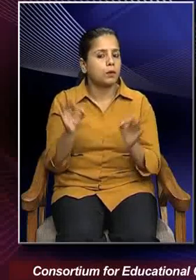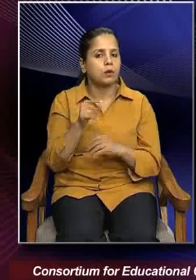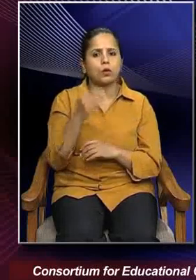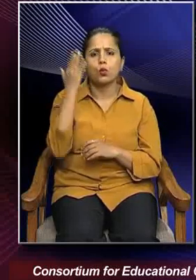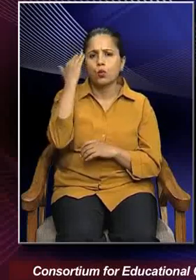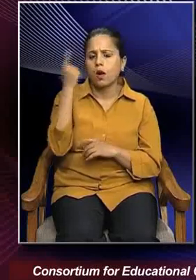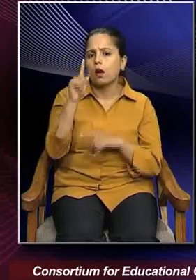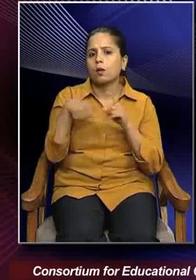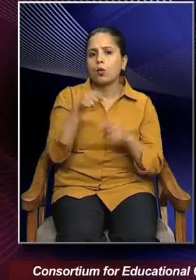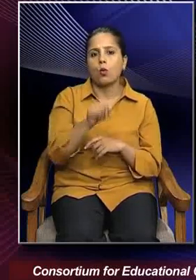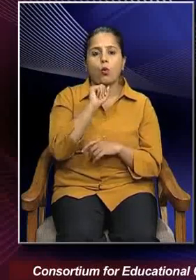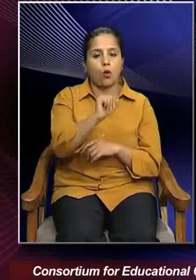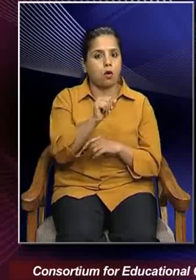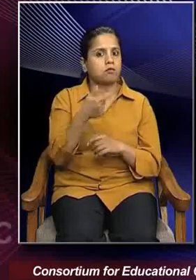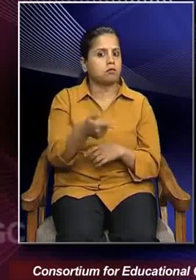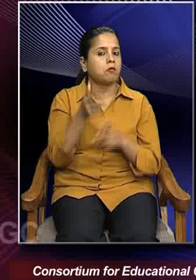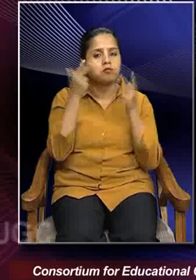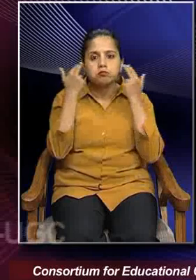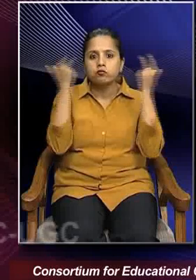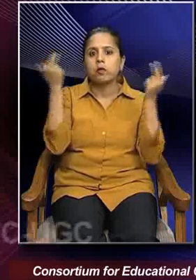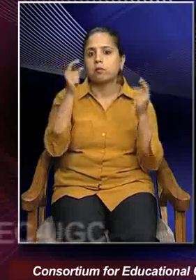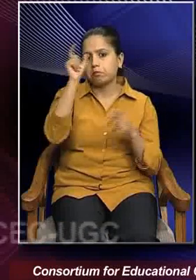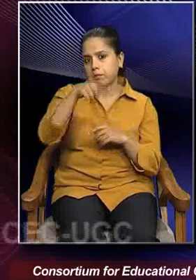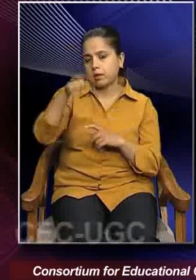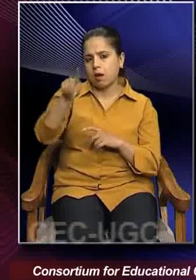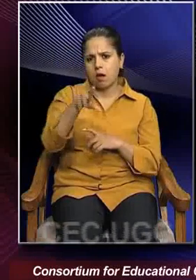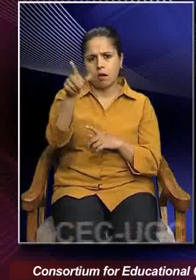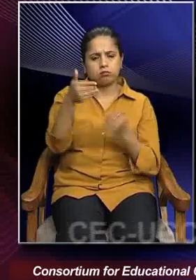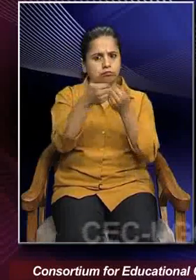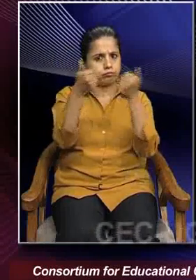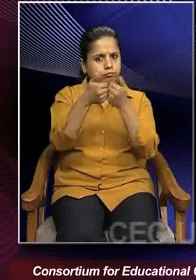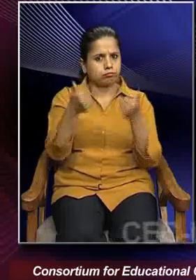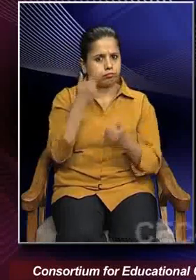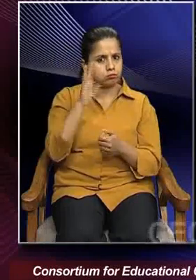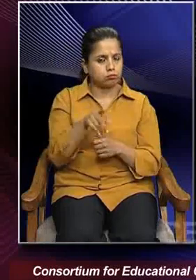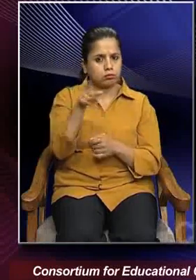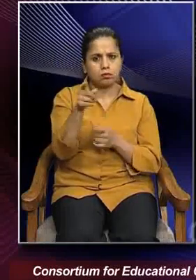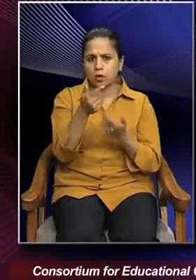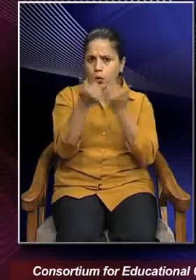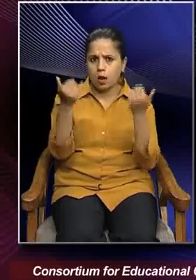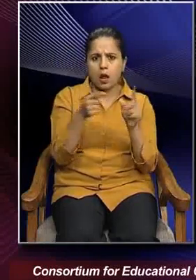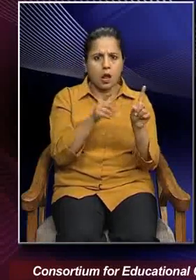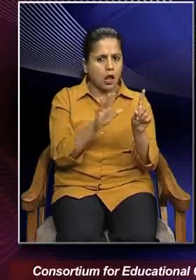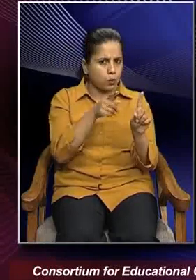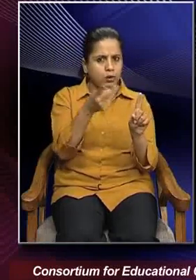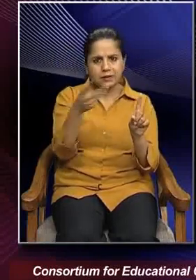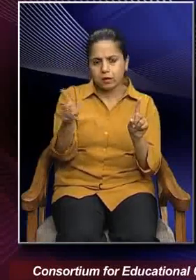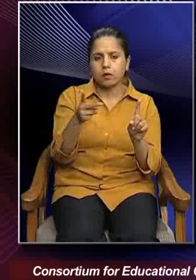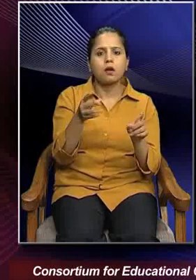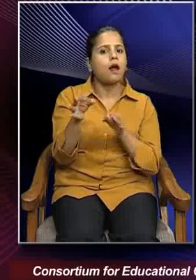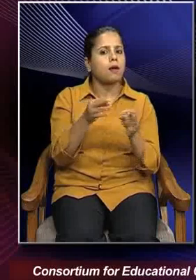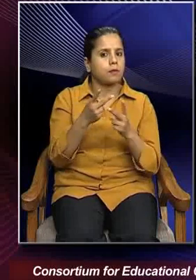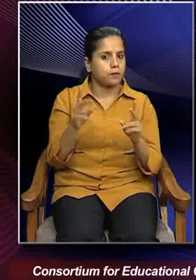of particularity that individuals are differentiated and distinguished from one another.